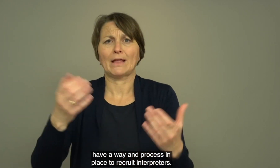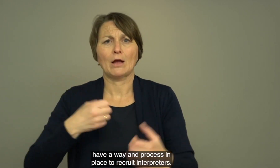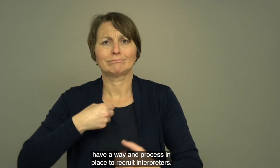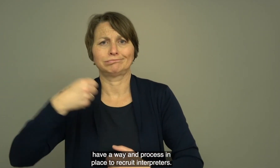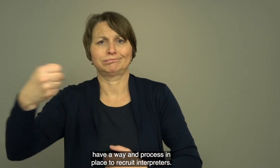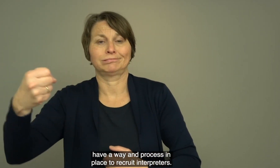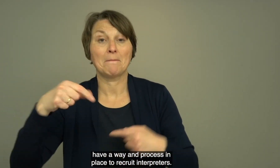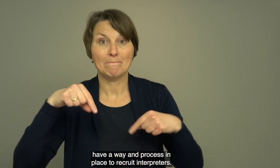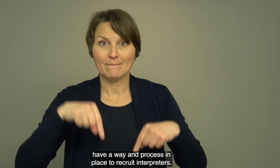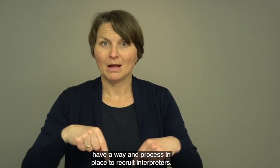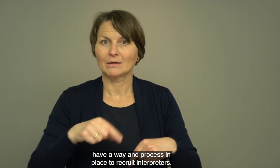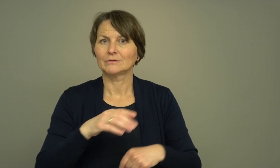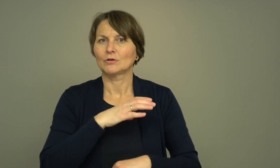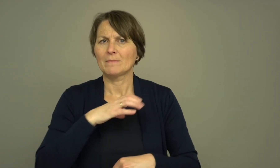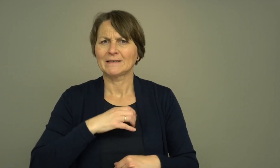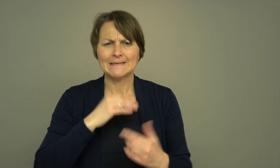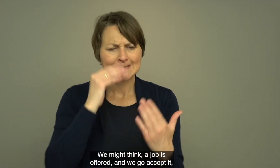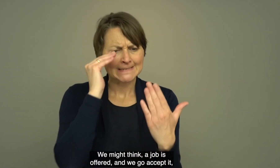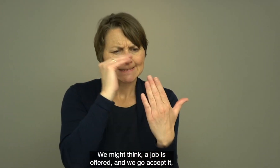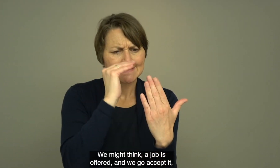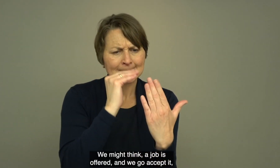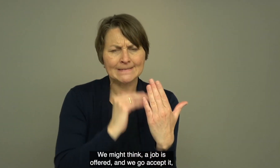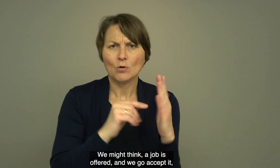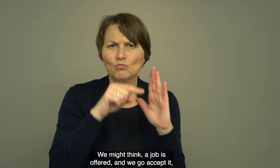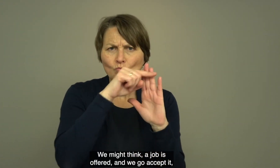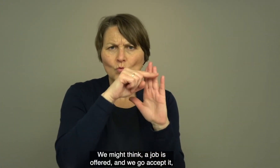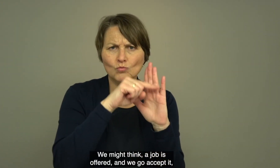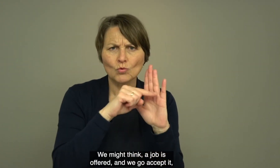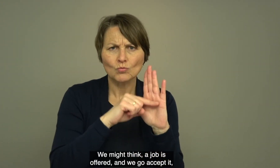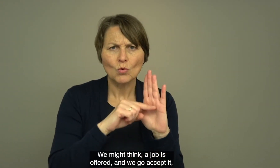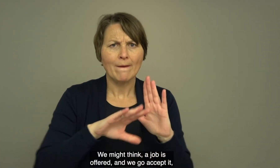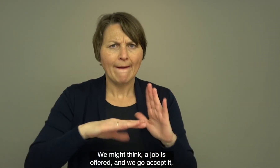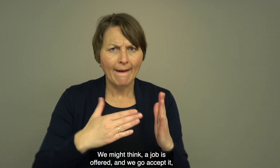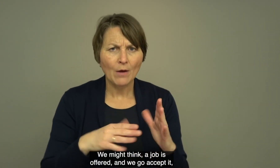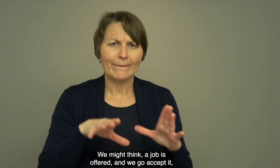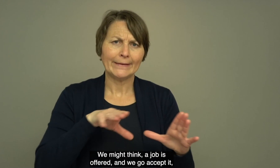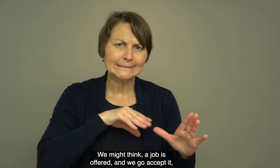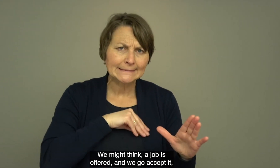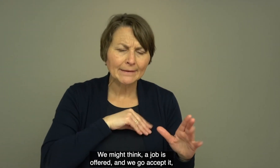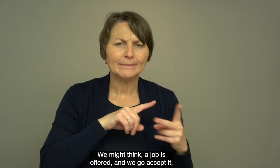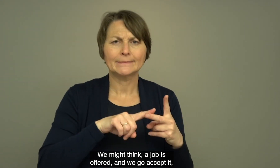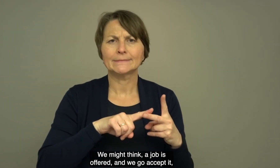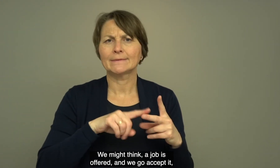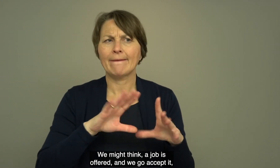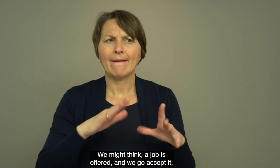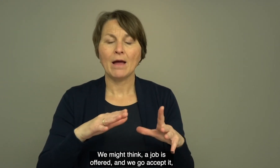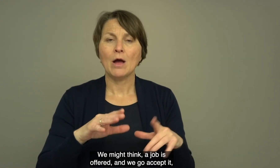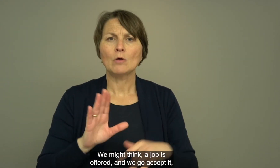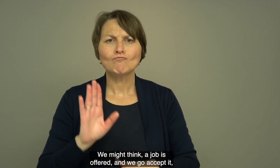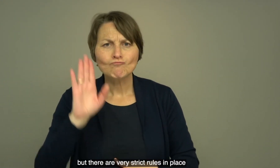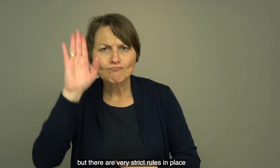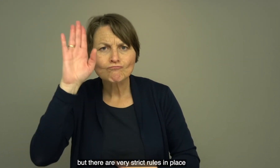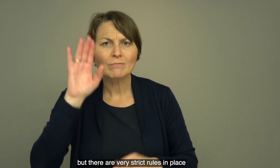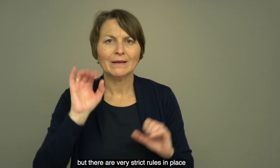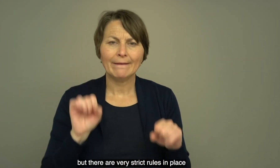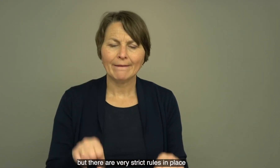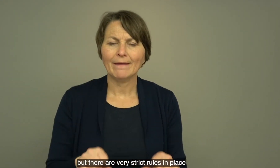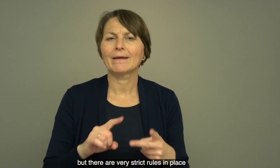recruit interpreters. We might think, a job is offered and we go accept it, but there are very strict